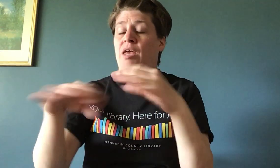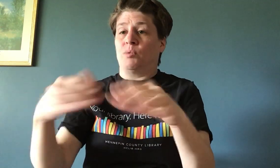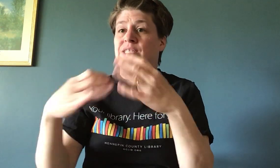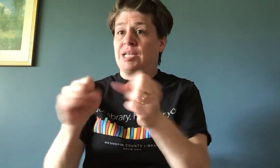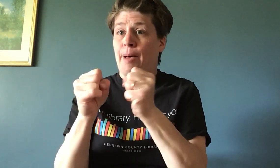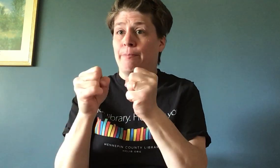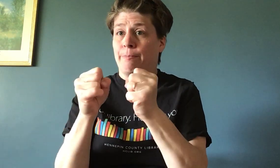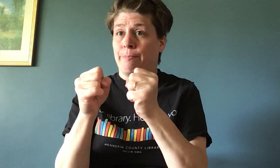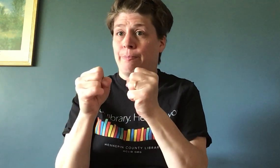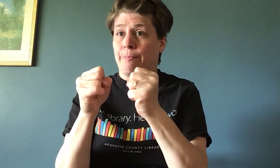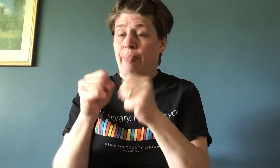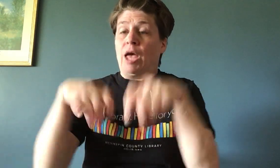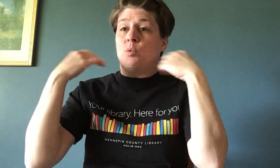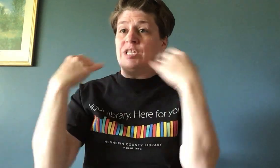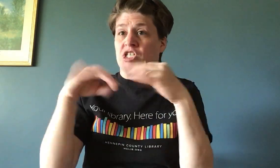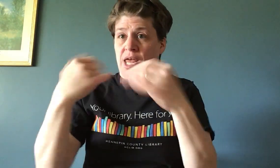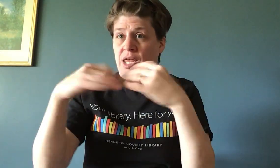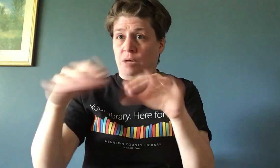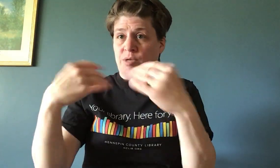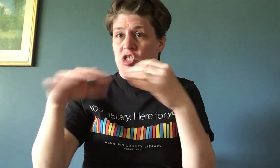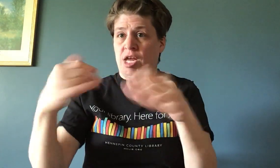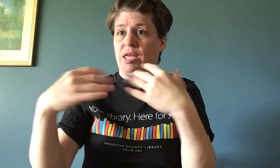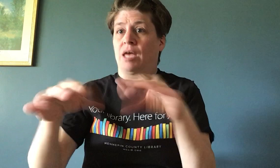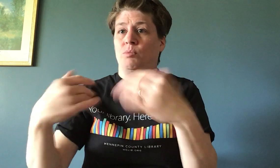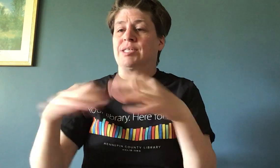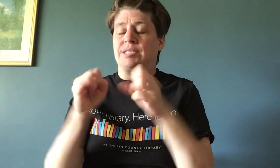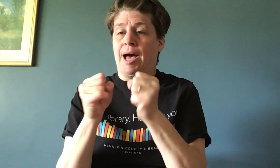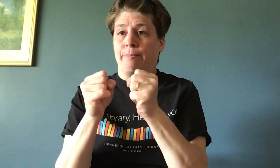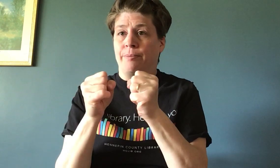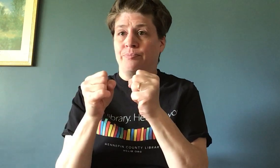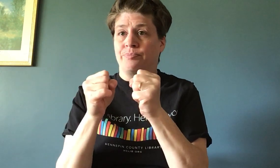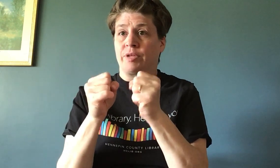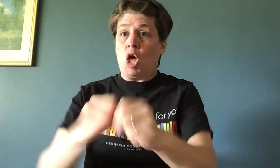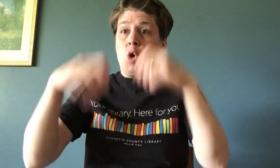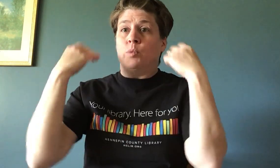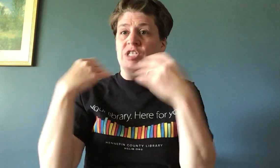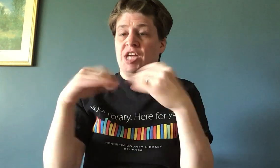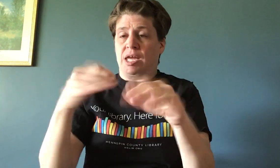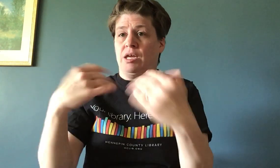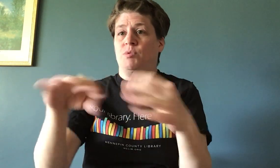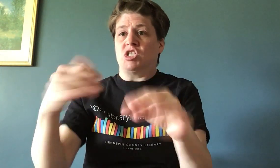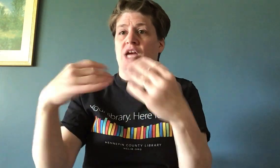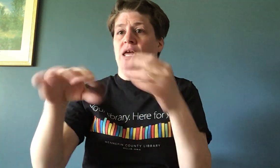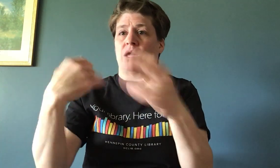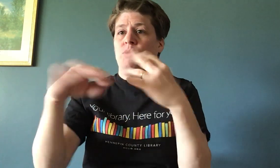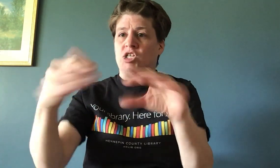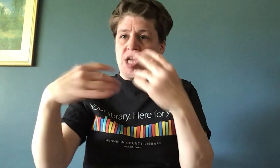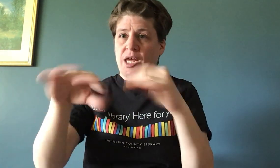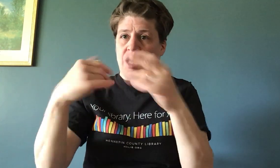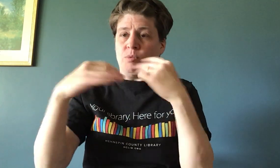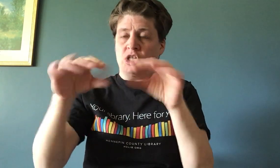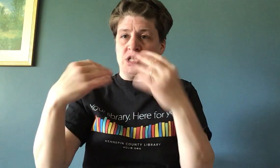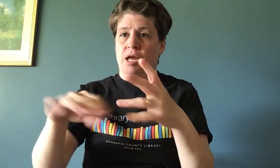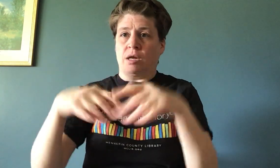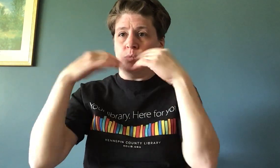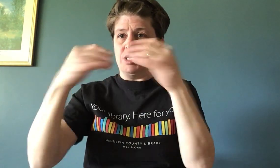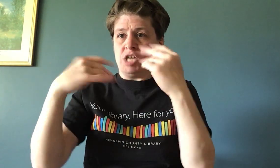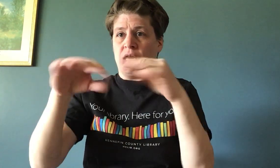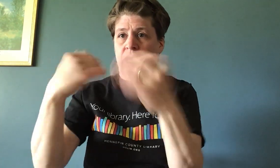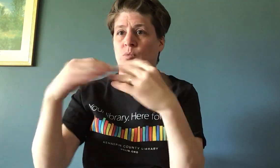we stop. We shake and we shake and we stop. We shake and we shake and we shake and we shake. We shake and we